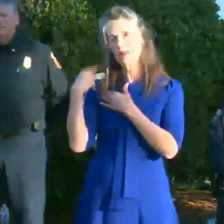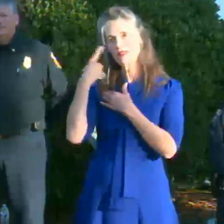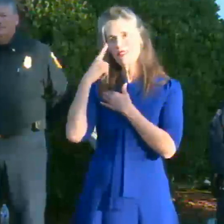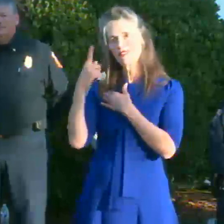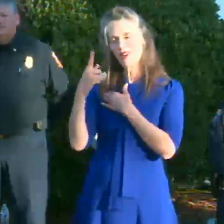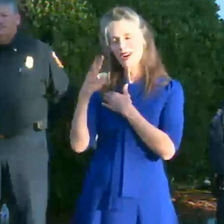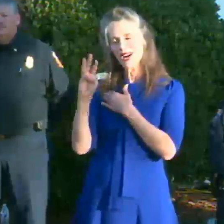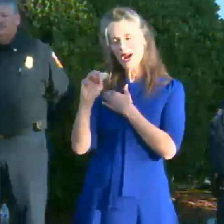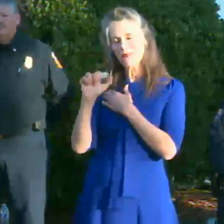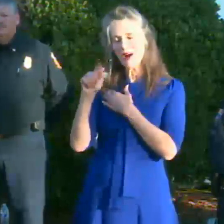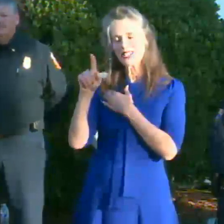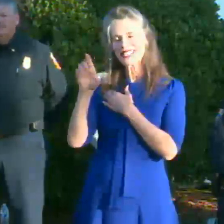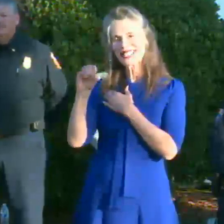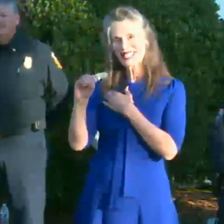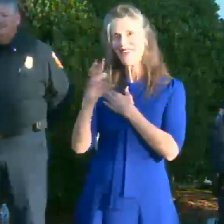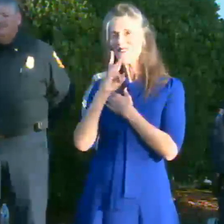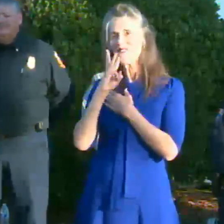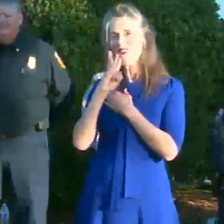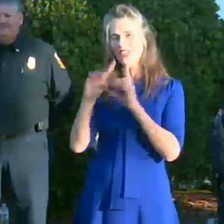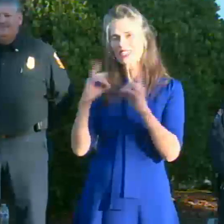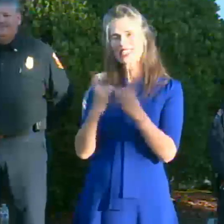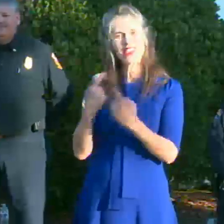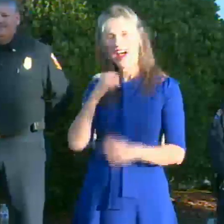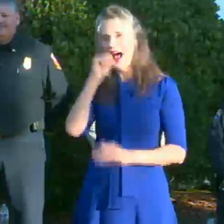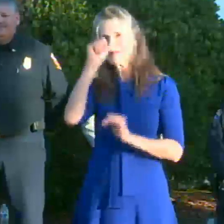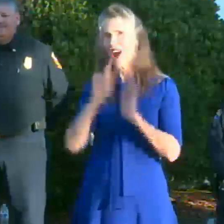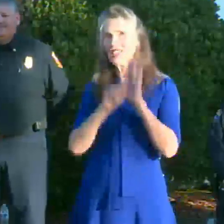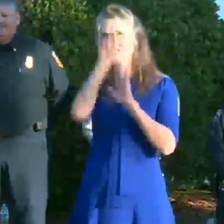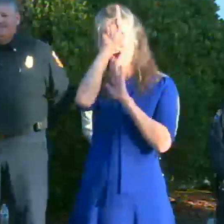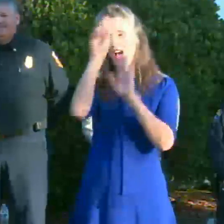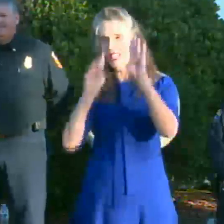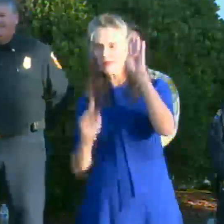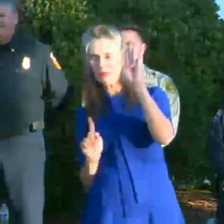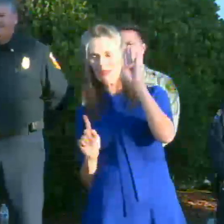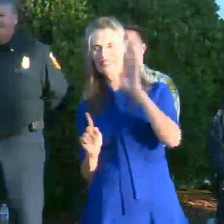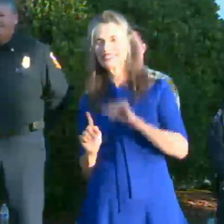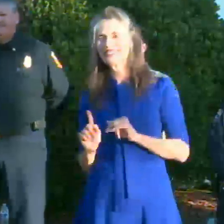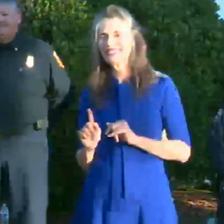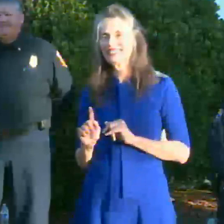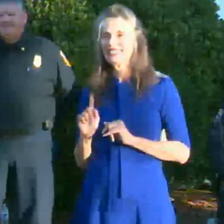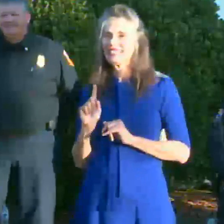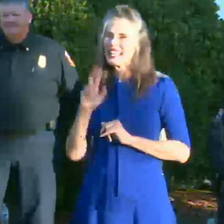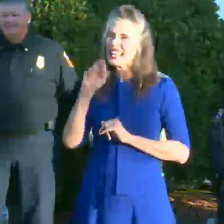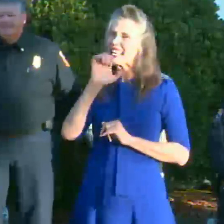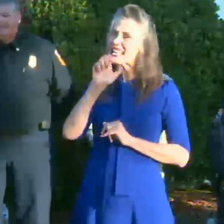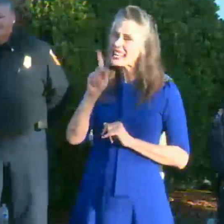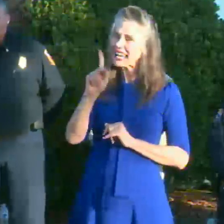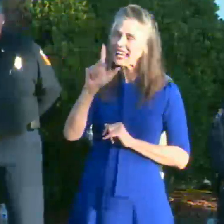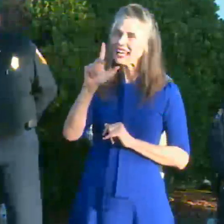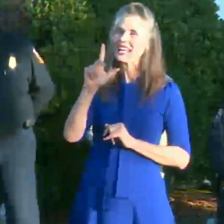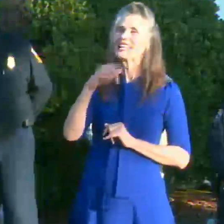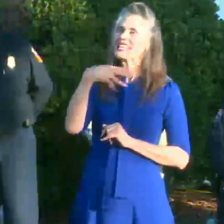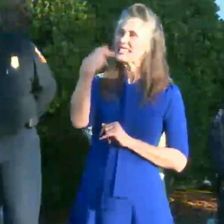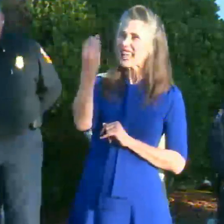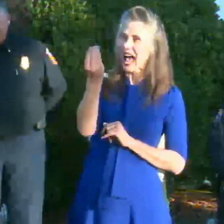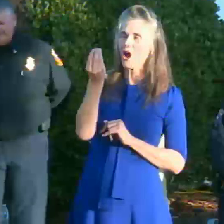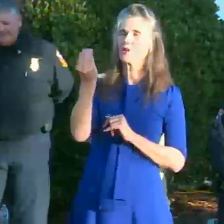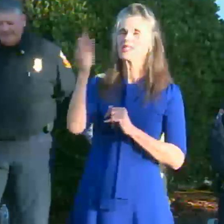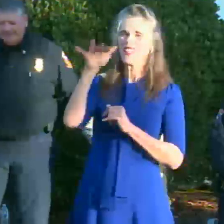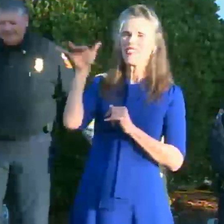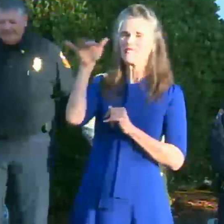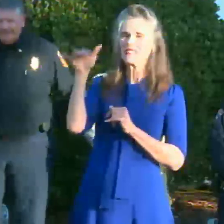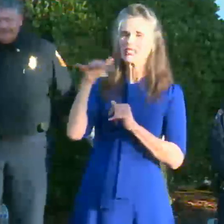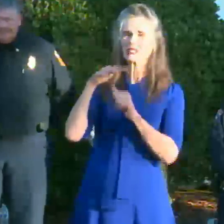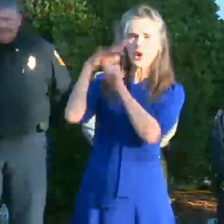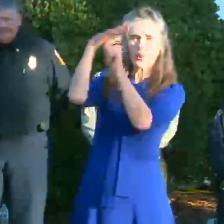tall. General Manager Nick Turner is out in the field. He's doing helicopter surveillance at this time, and this